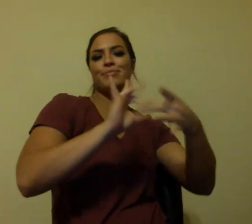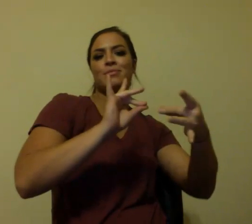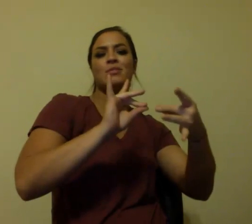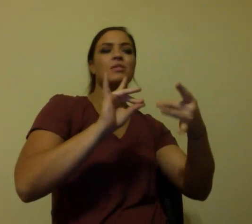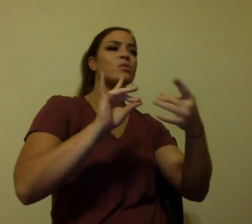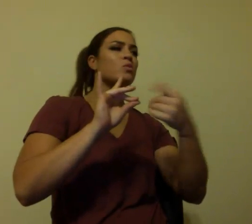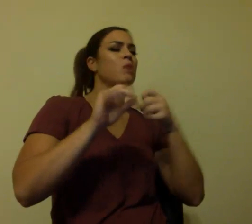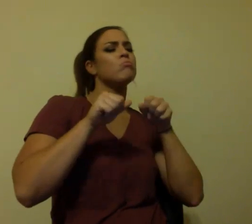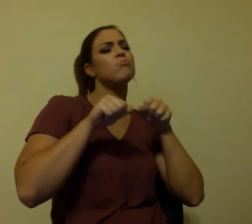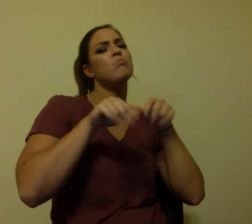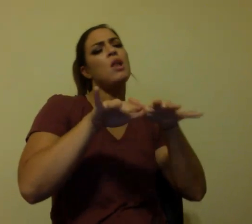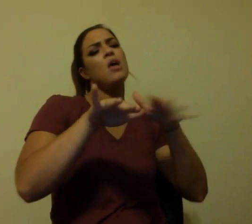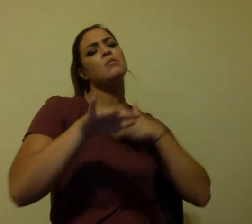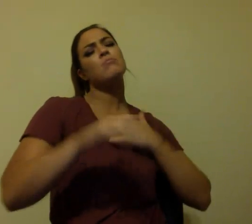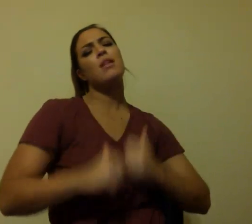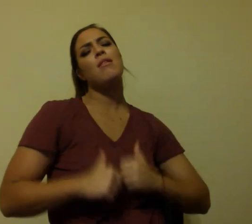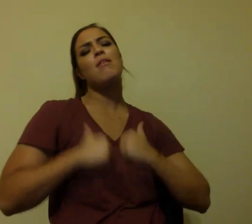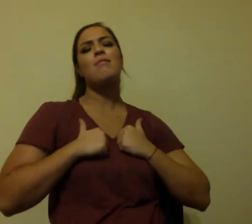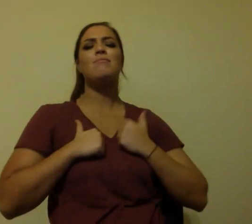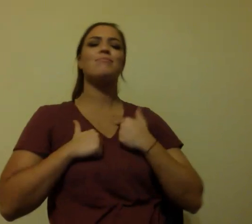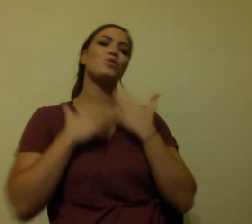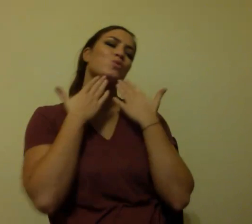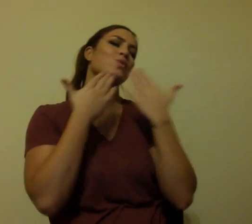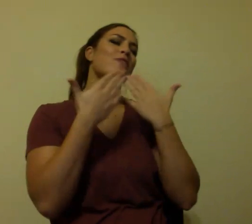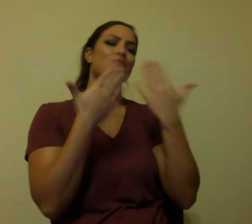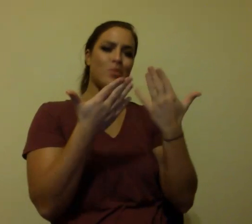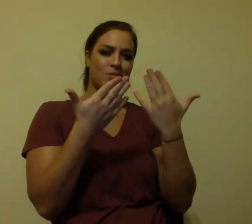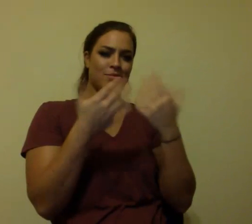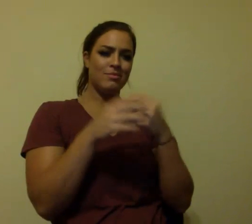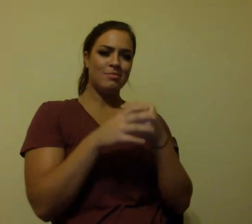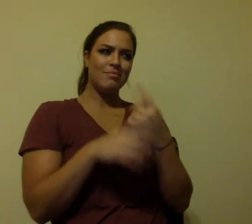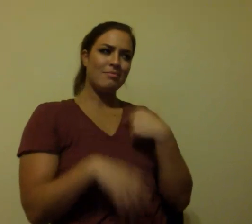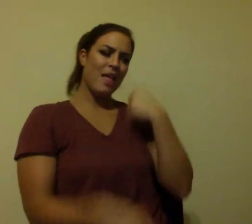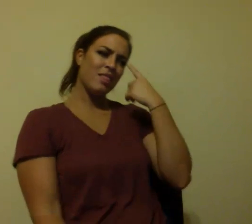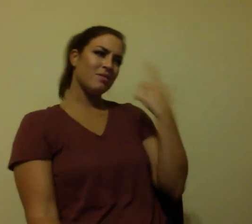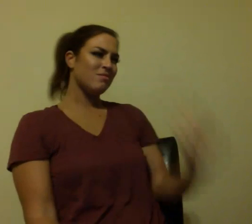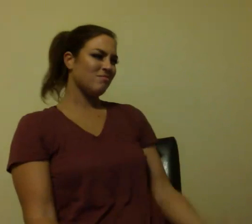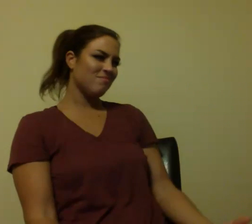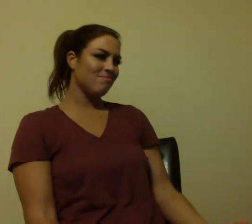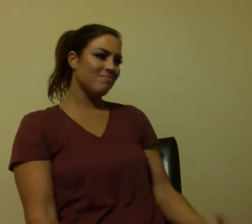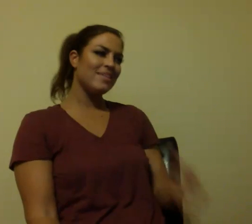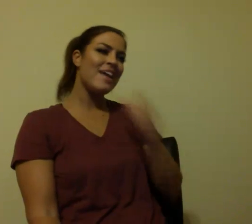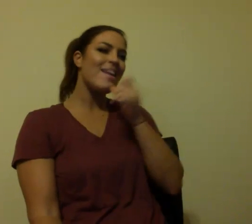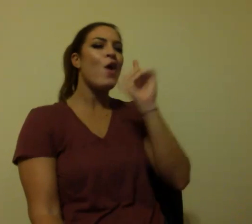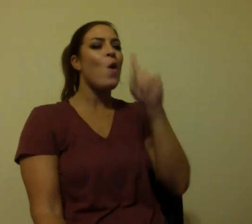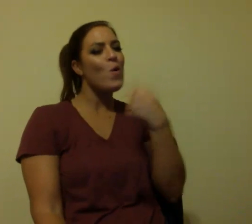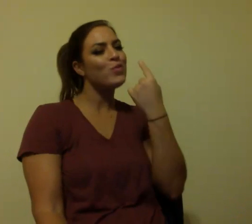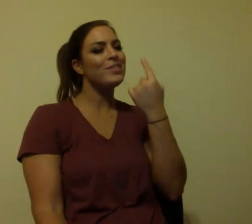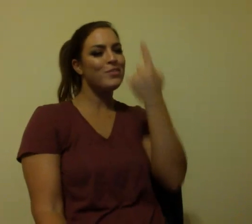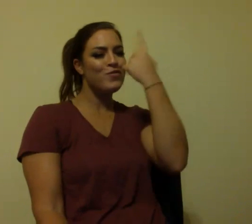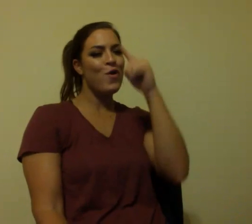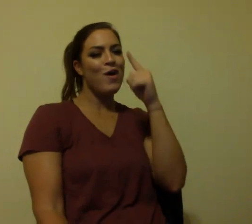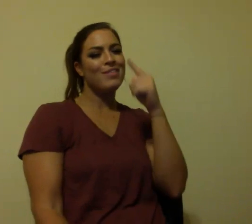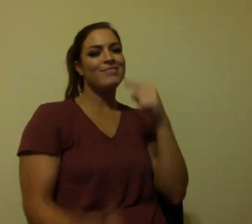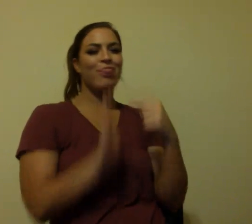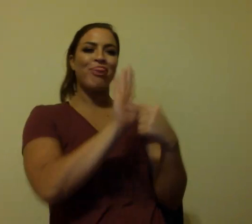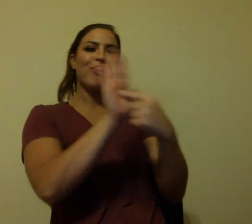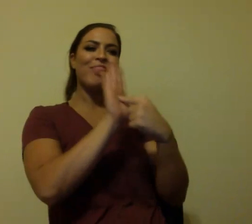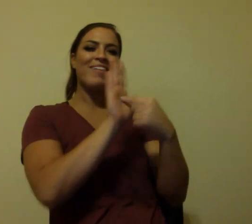has. And I get the feeling that she's not just saying those things for the sake of Facebook, but she truly means it. How